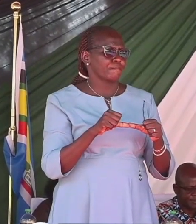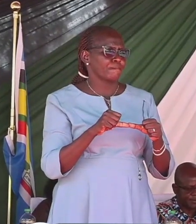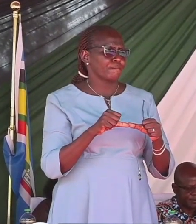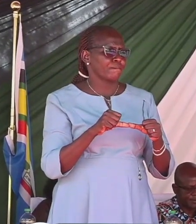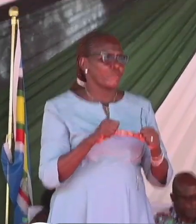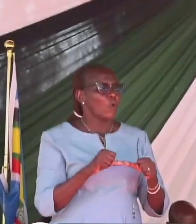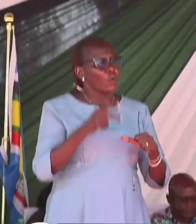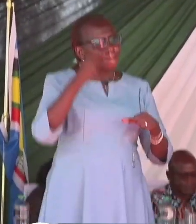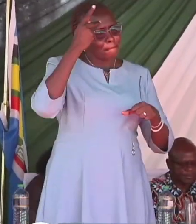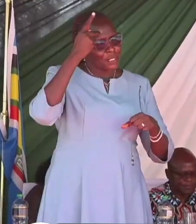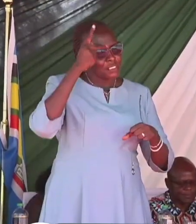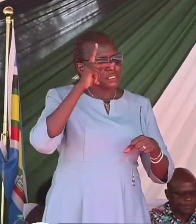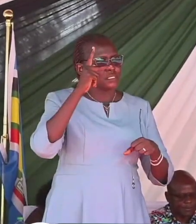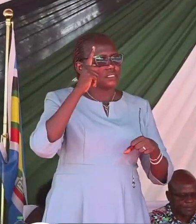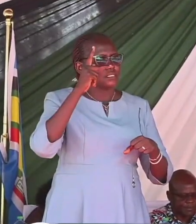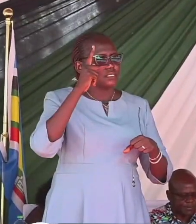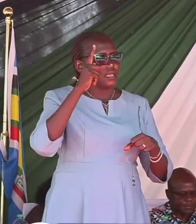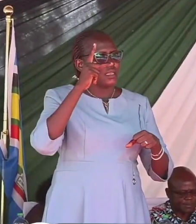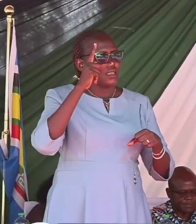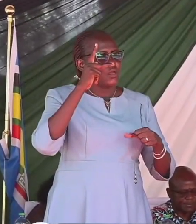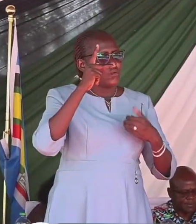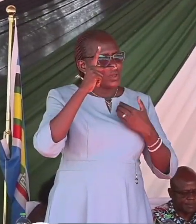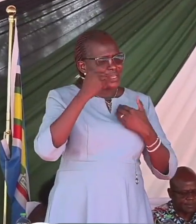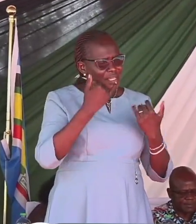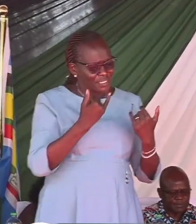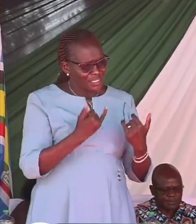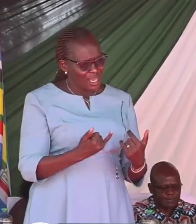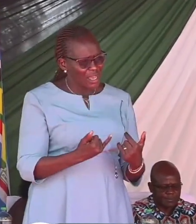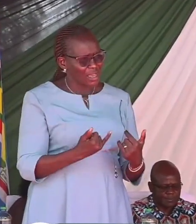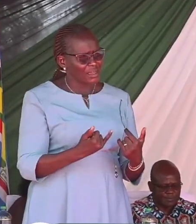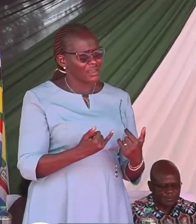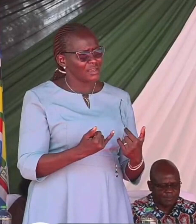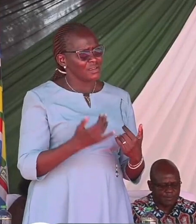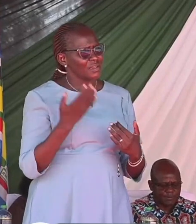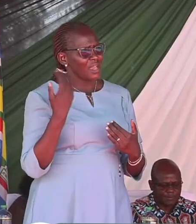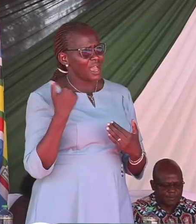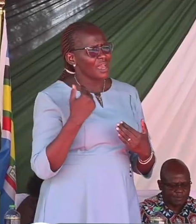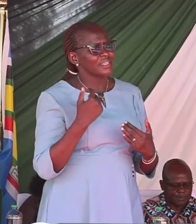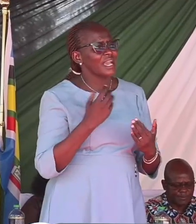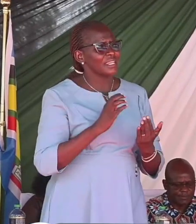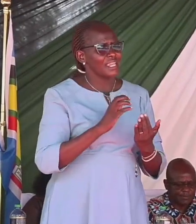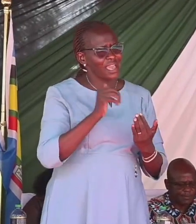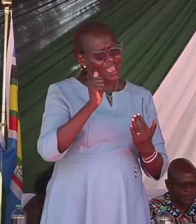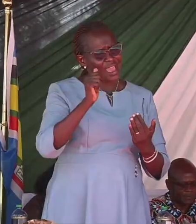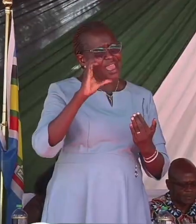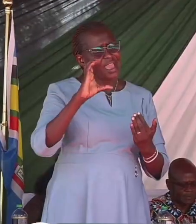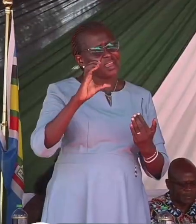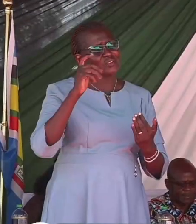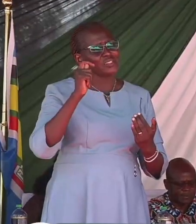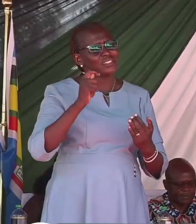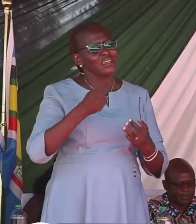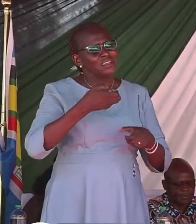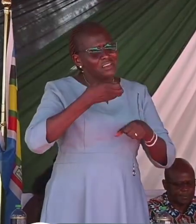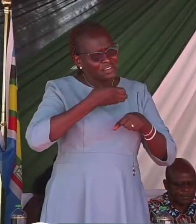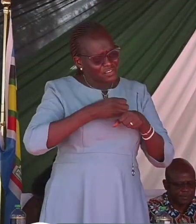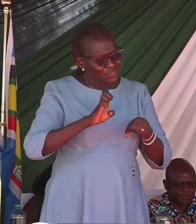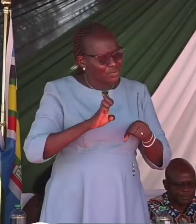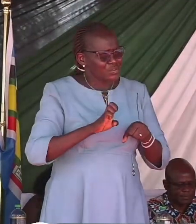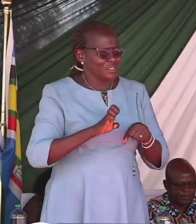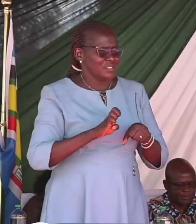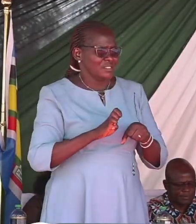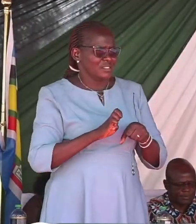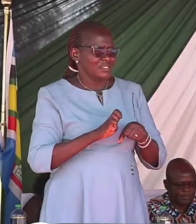on policy, we had an act which was rejected, so it has gone back to